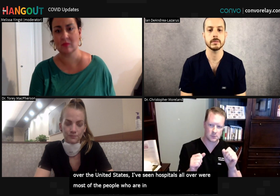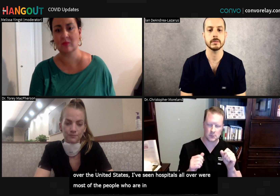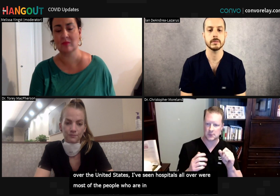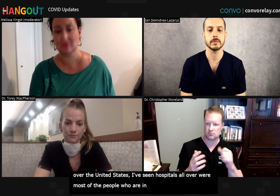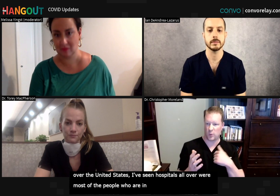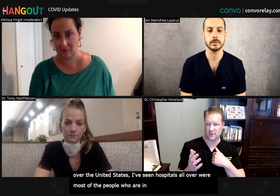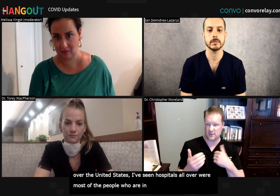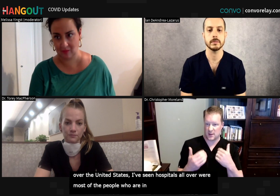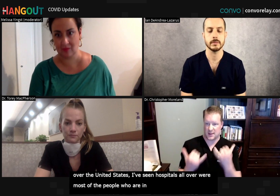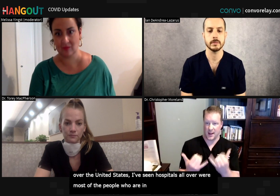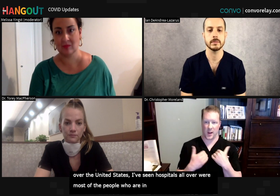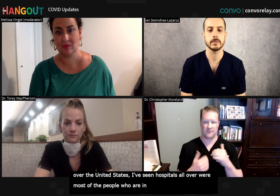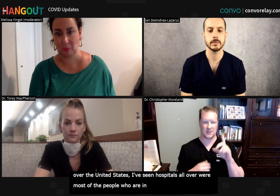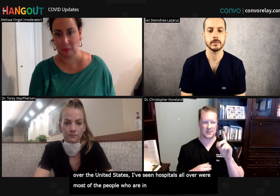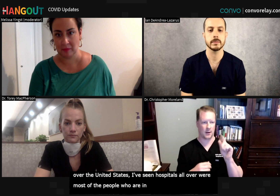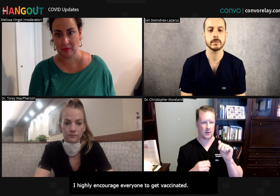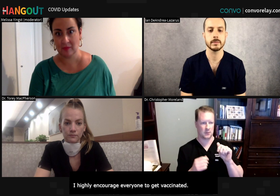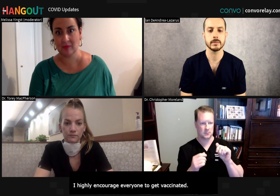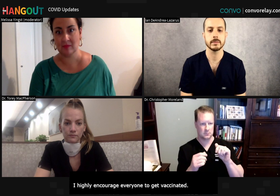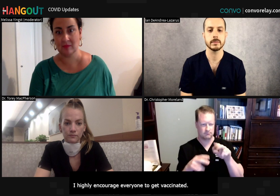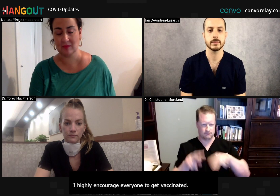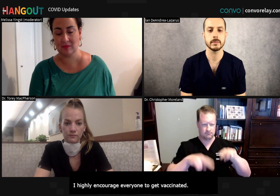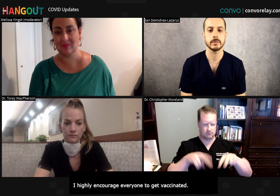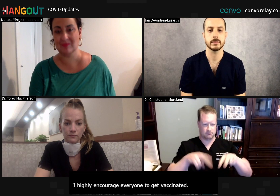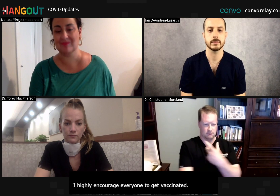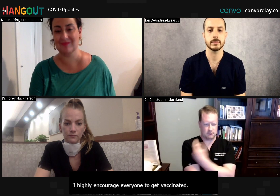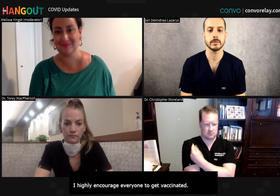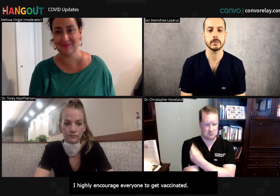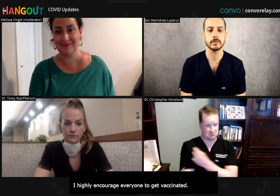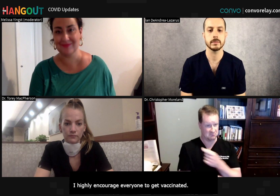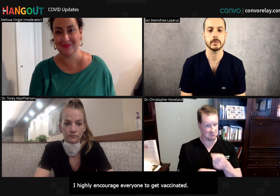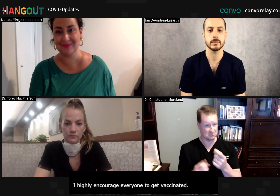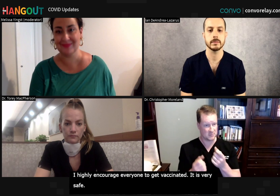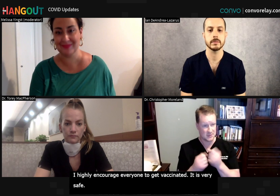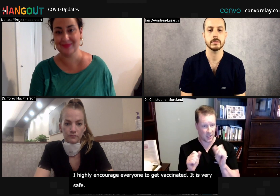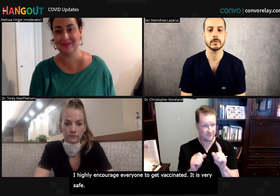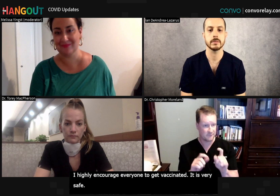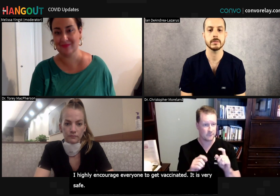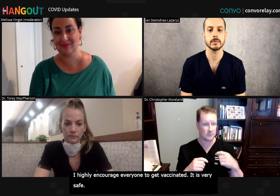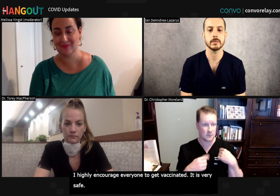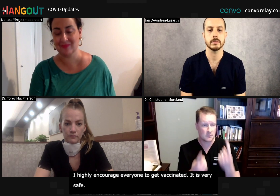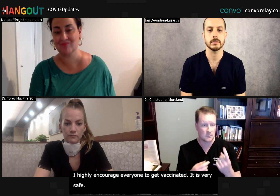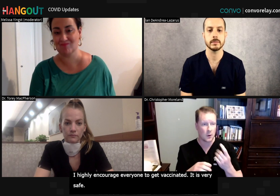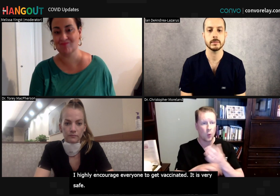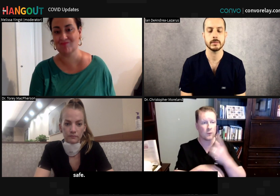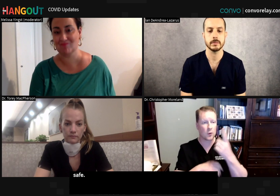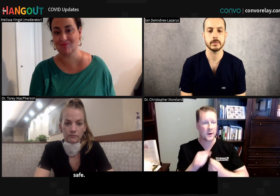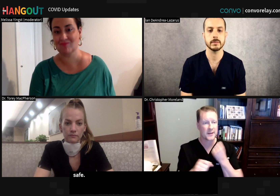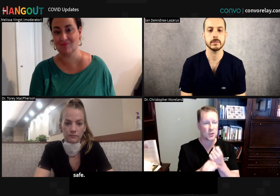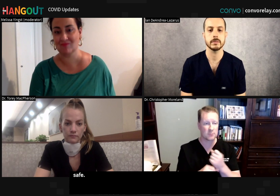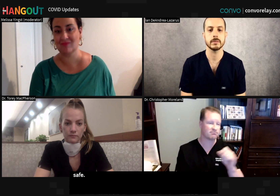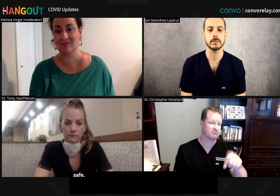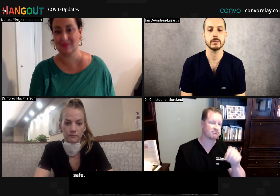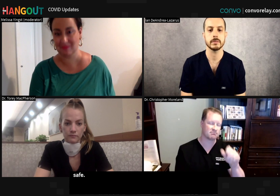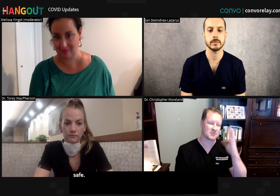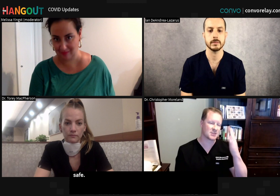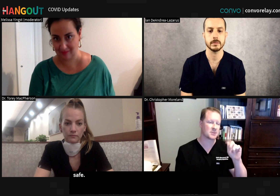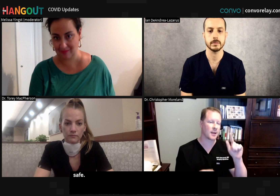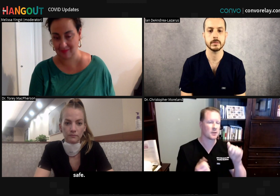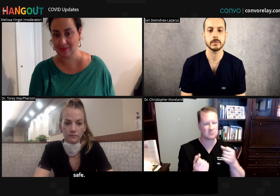very safe. We've now been looking at Delta, and the vaccination has been safe for people for